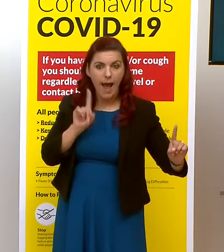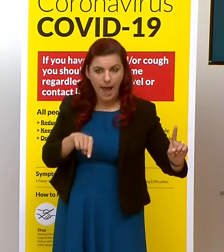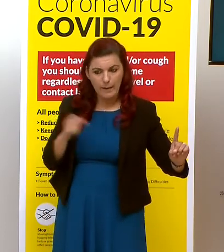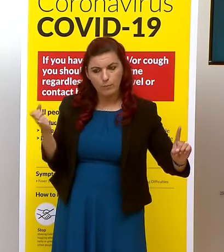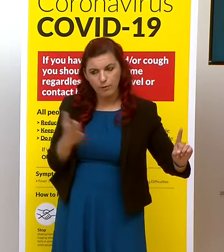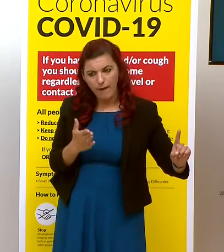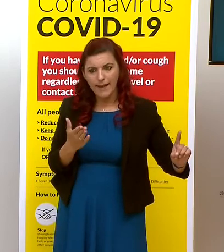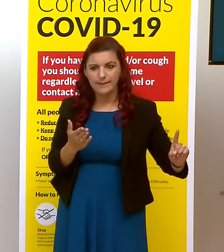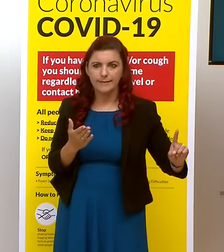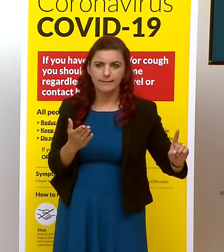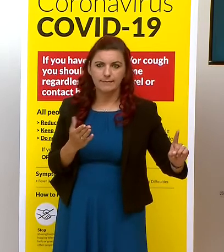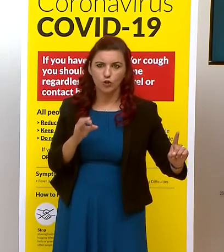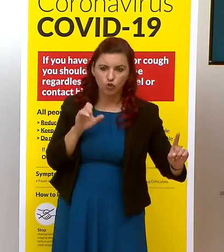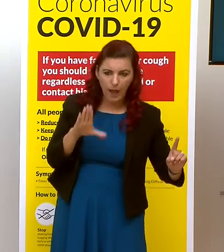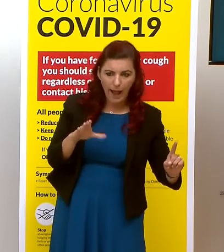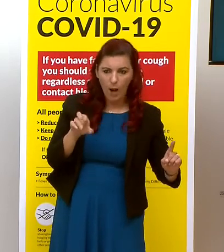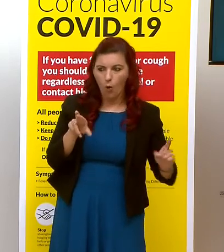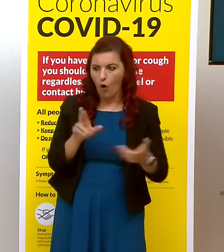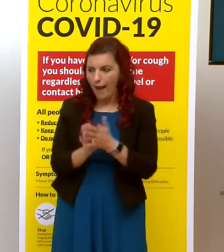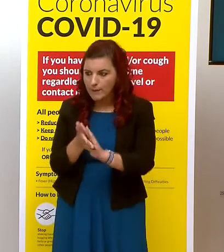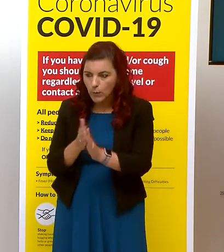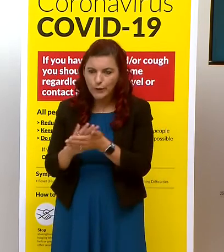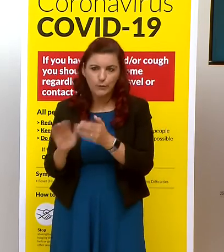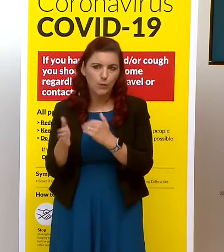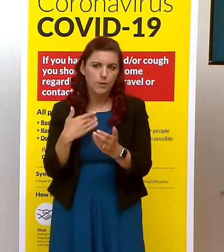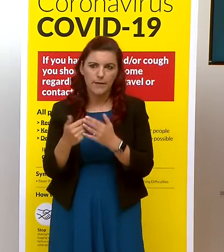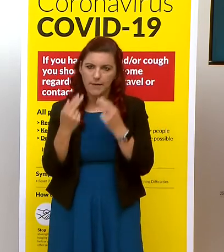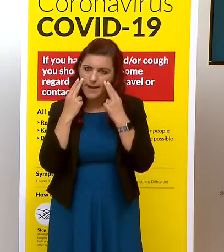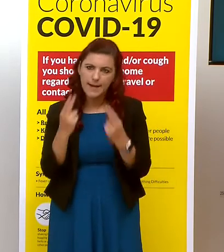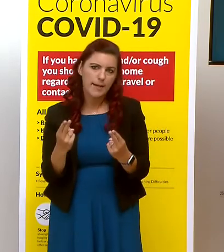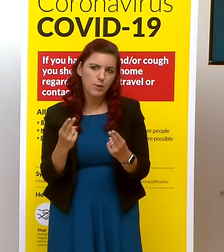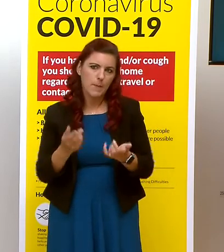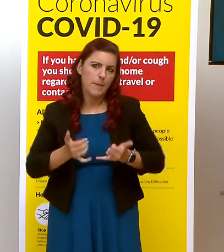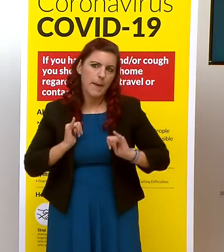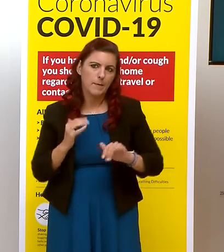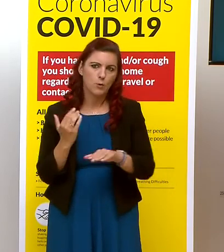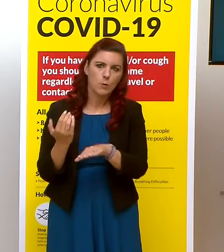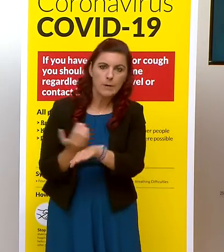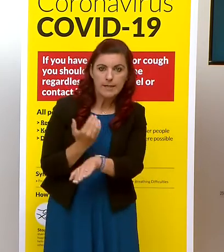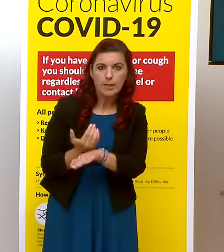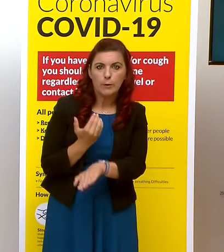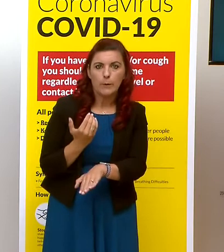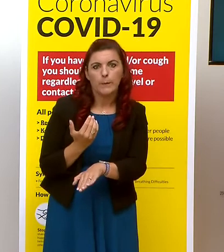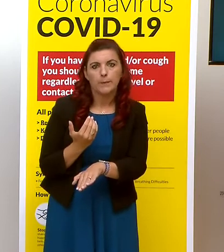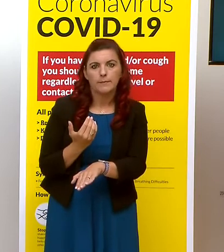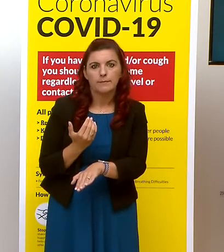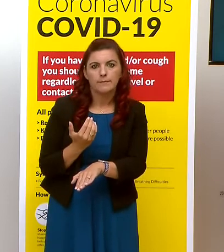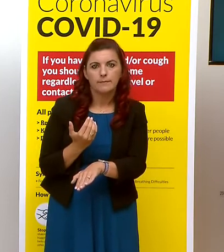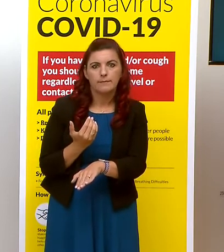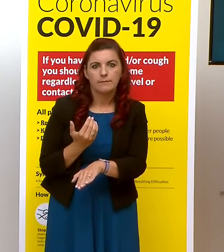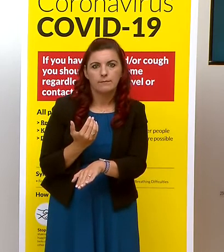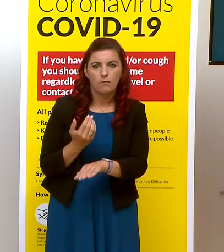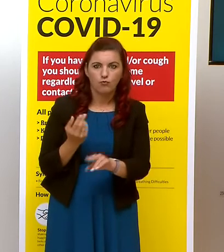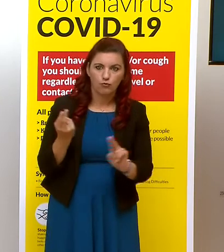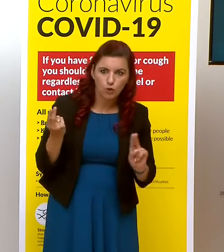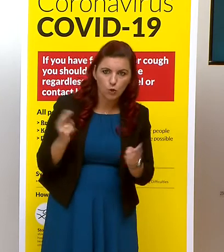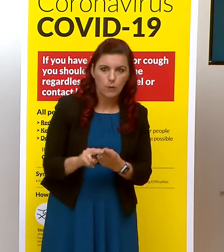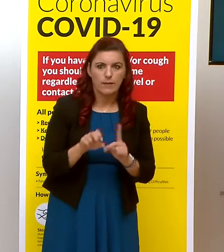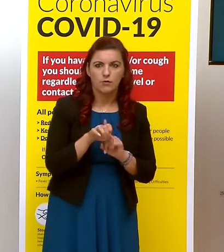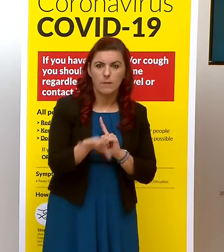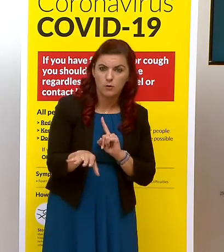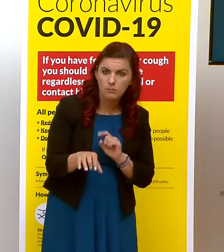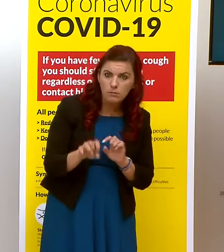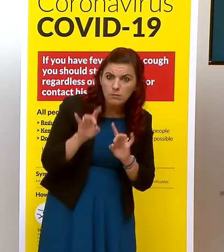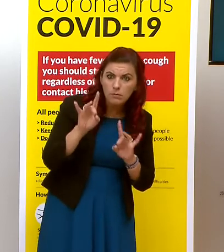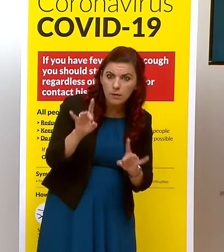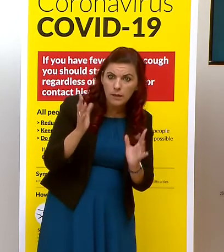people whatever facilities or gel or whatever it is they need to keep clean, their hands clean, and to avoid transmission of the virus. Evelyn, is